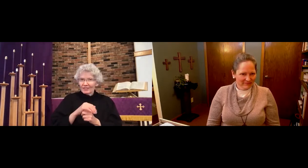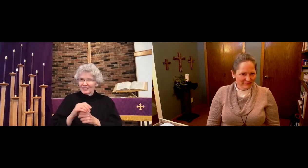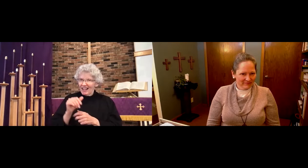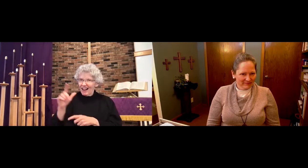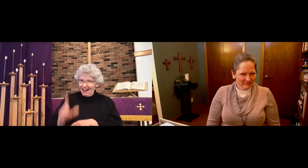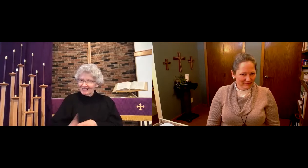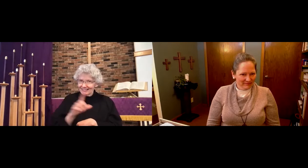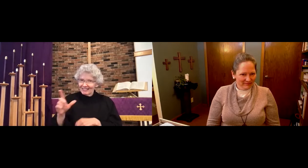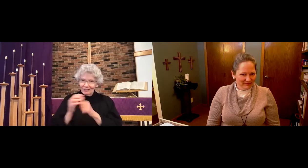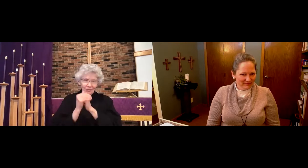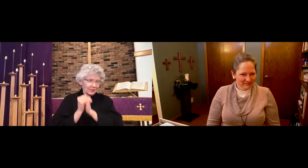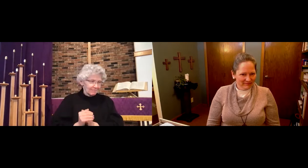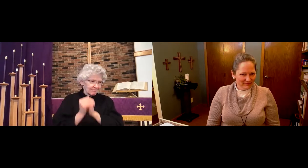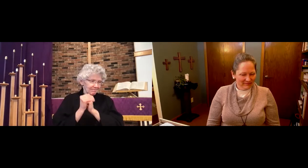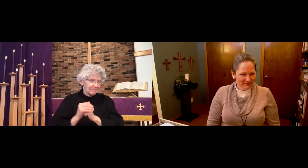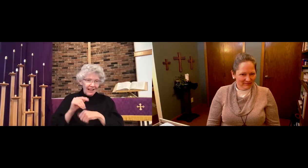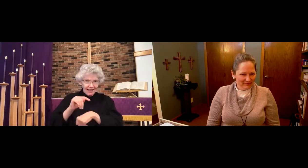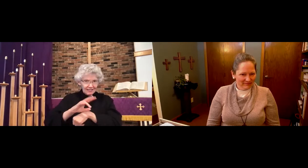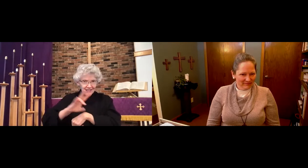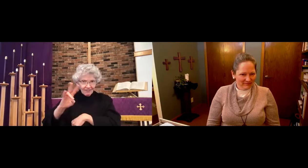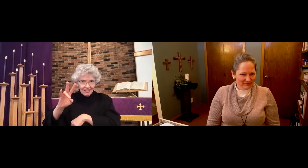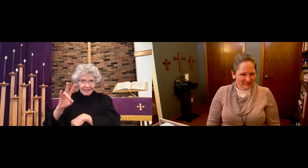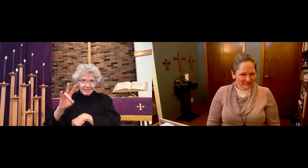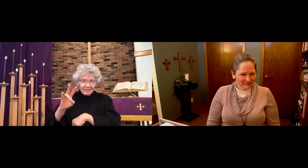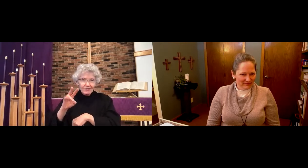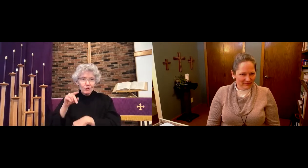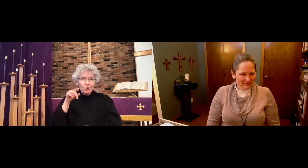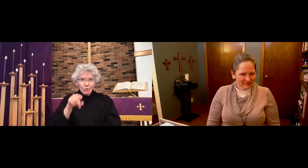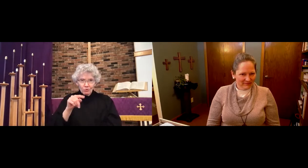And then come and join us on worship on YouTube at 7 p.m.